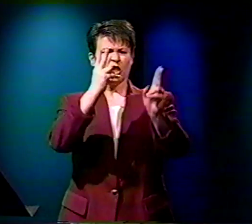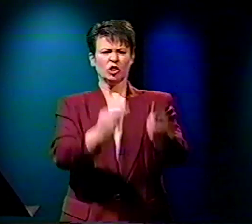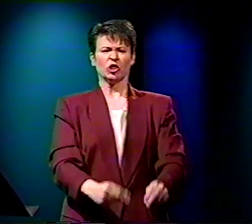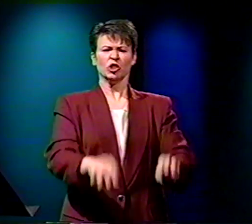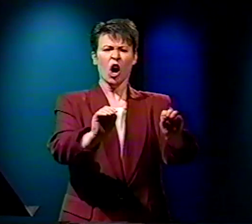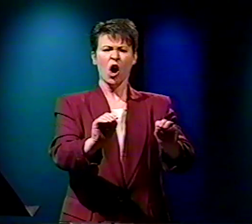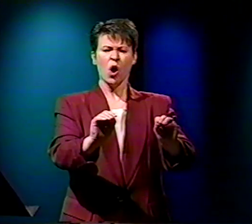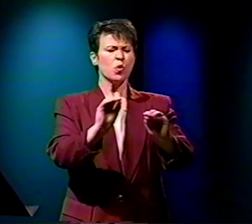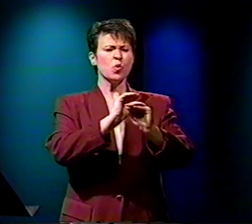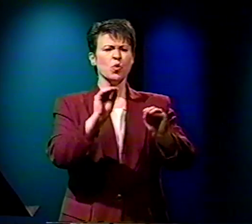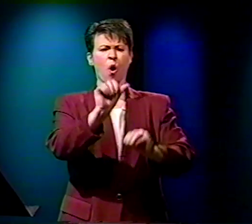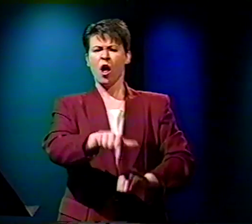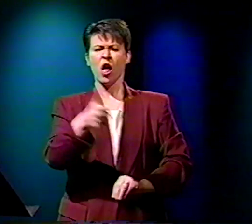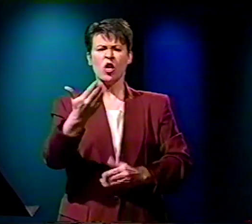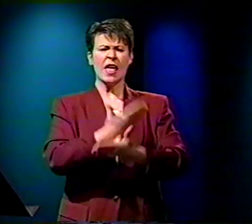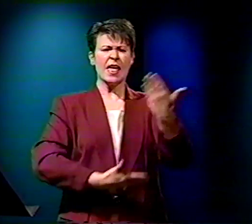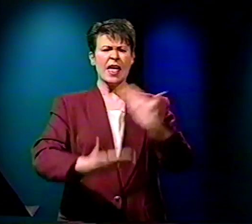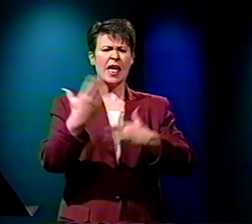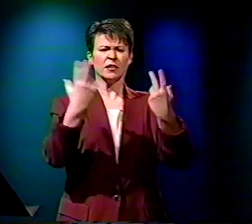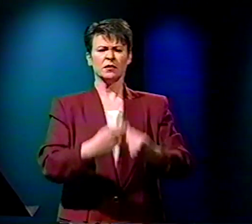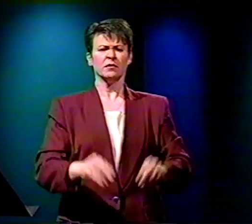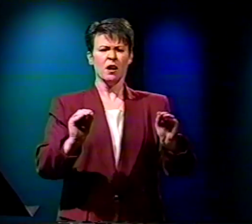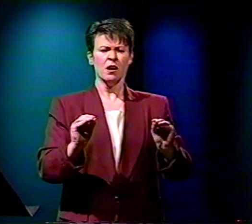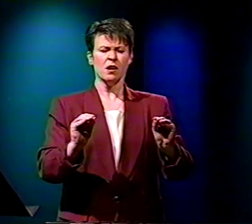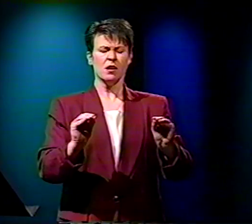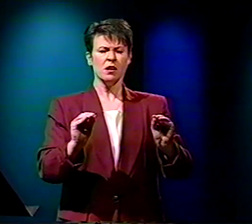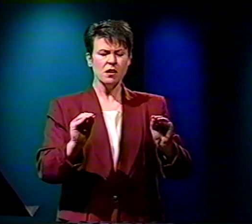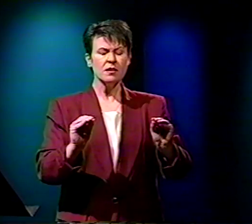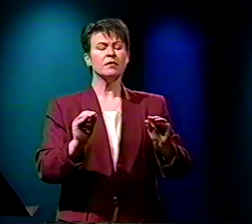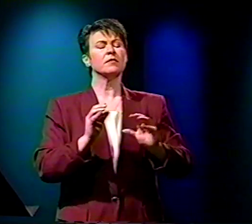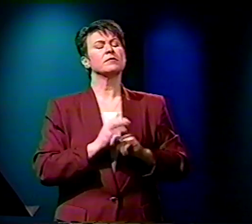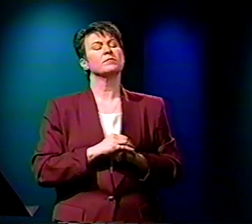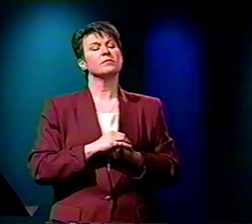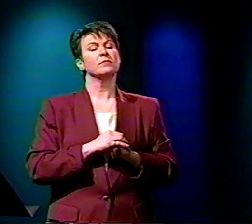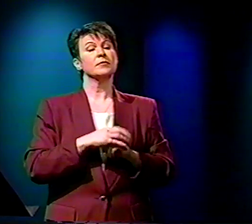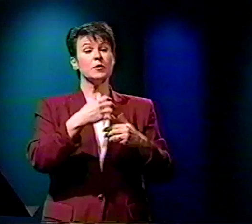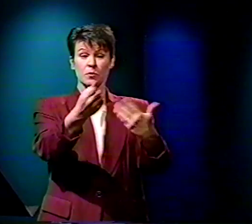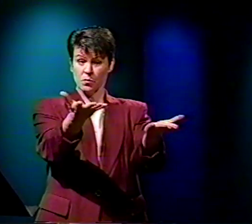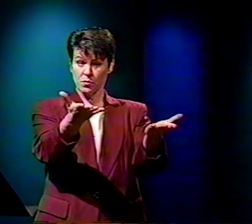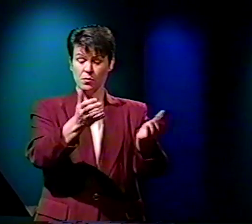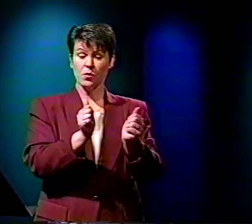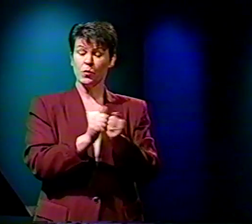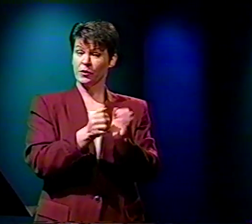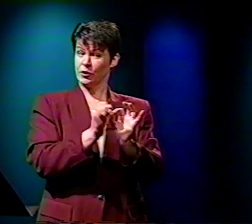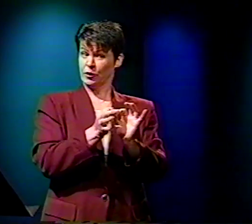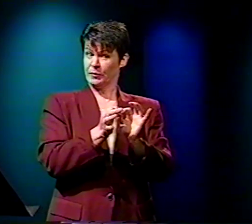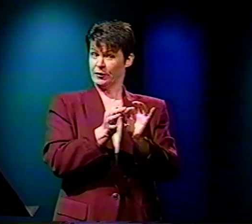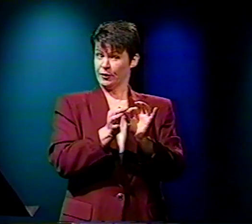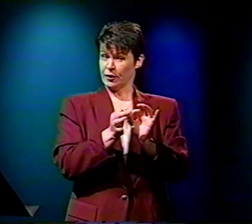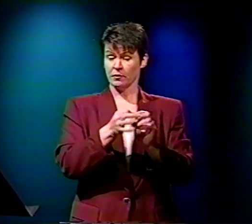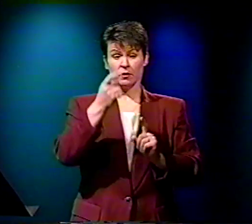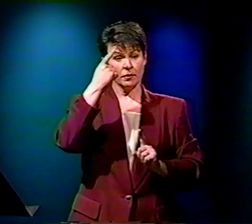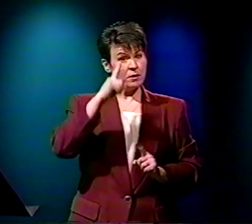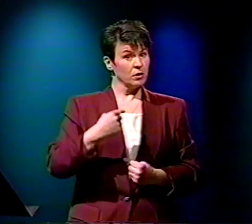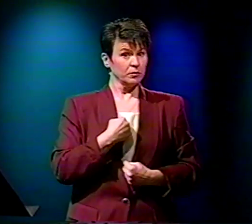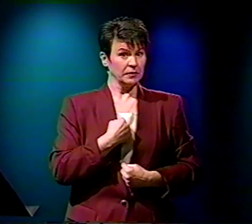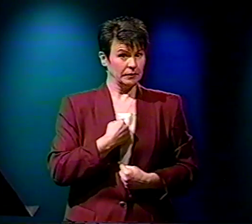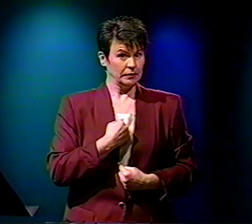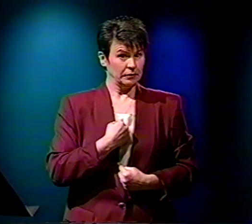immediately said no, and he told his daughter, "No way, not at all." Now, with interpreters,